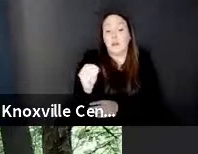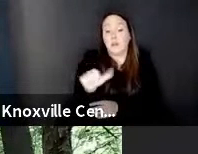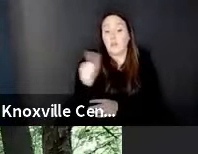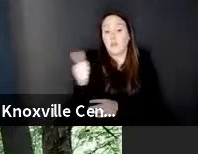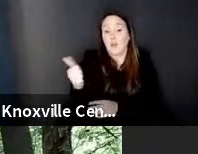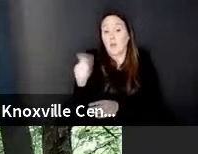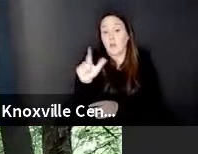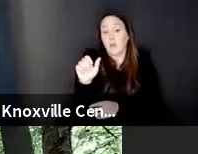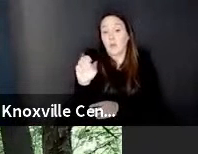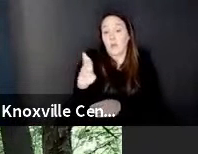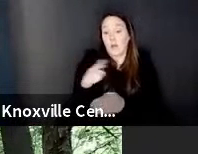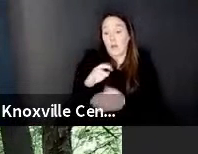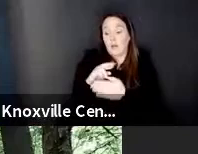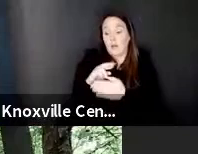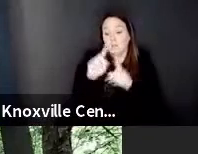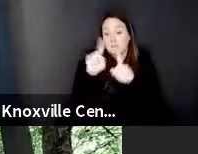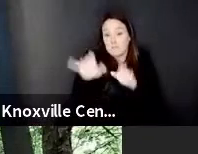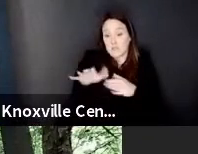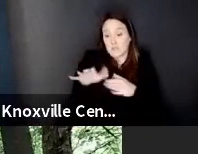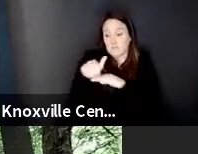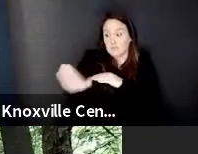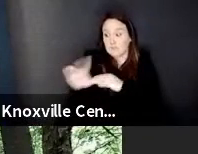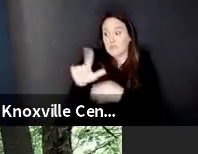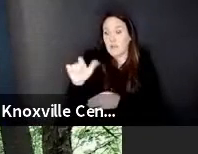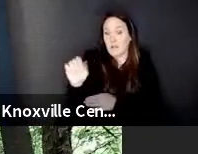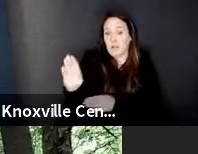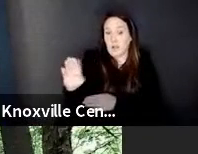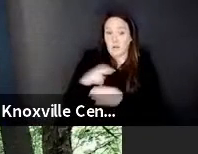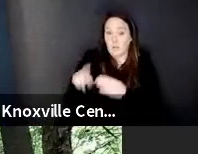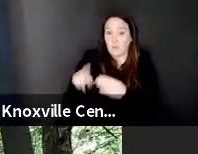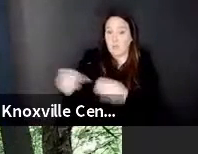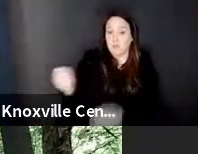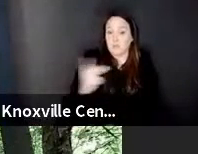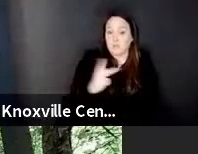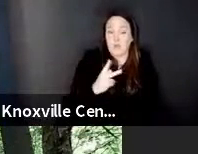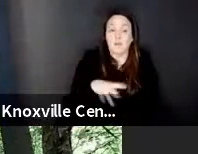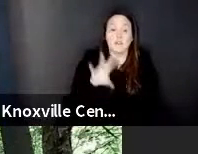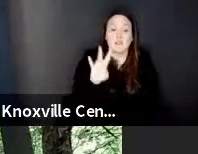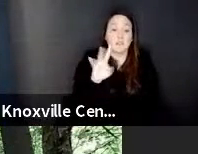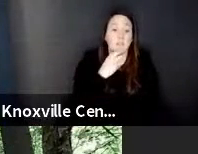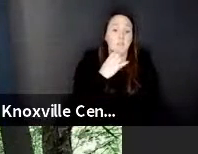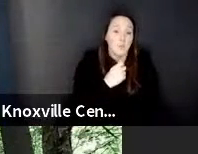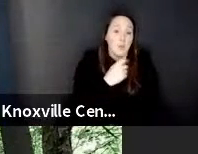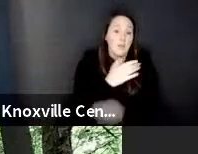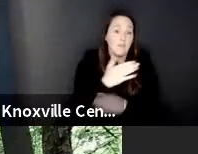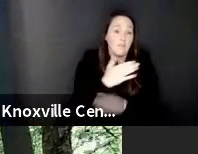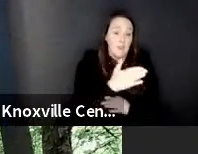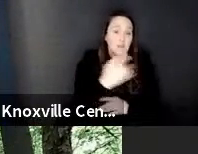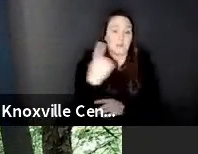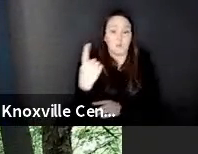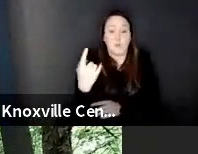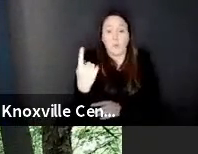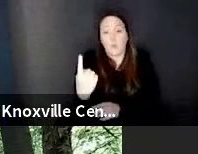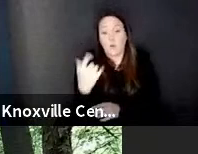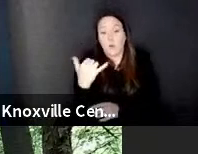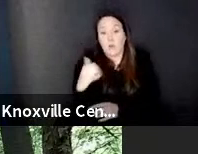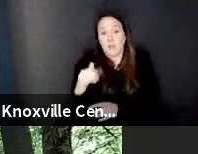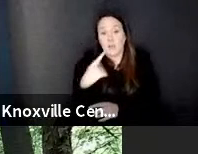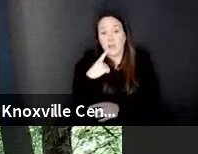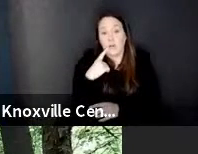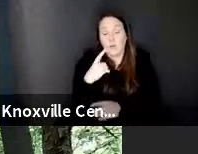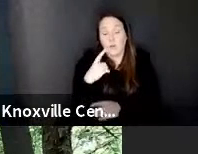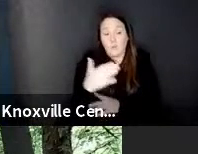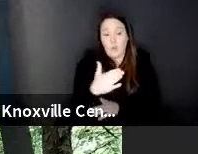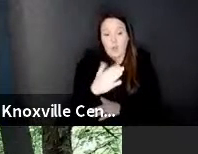Regarding testing, there were 7 red flags and 1 yellow flag, during the last 14 days, but